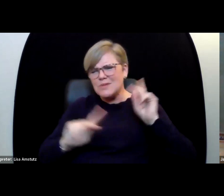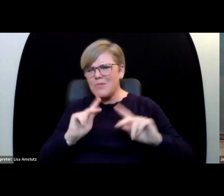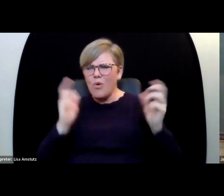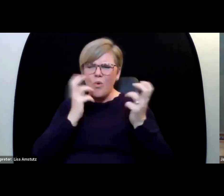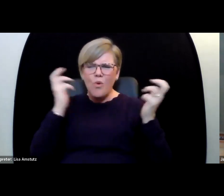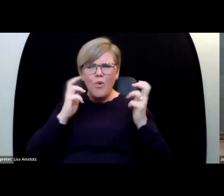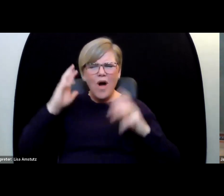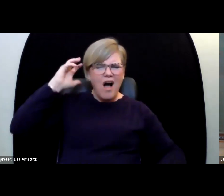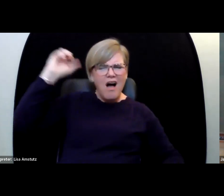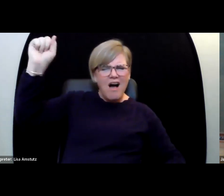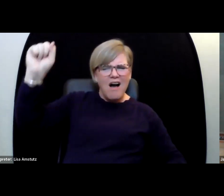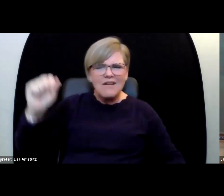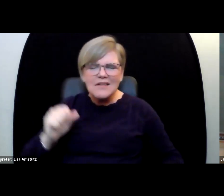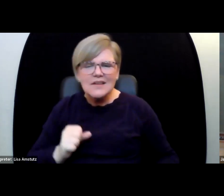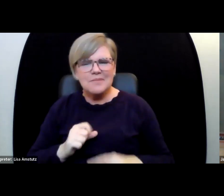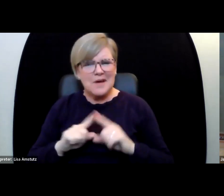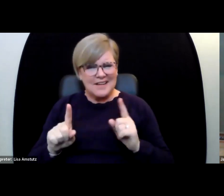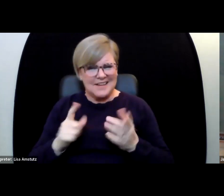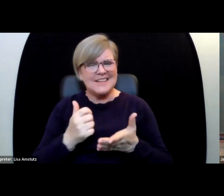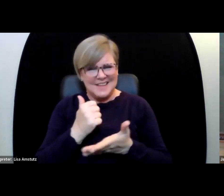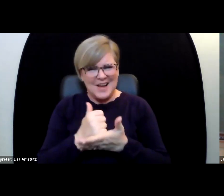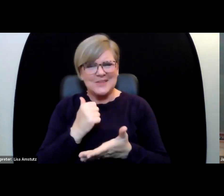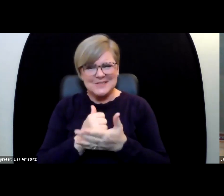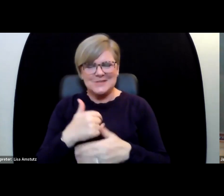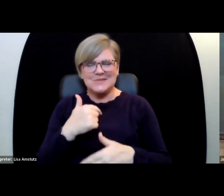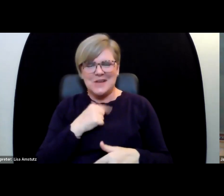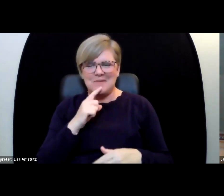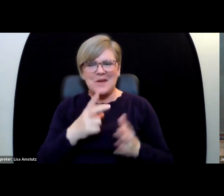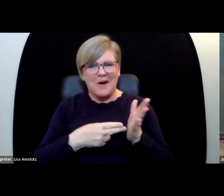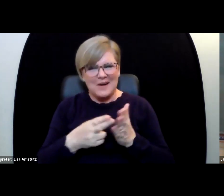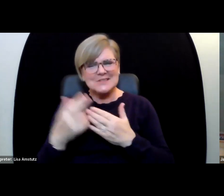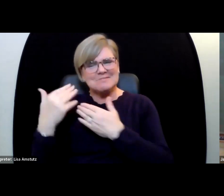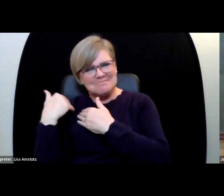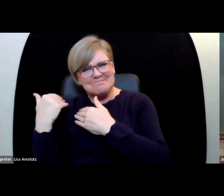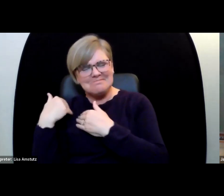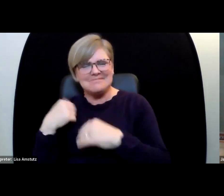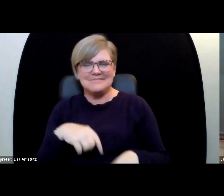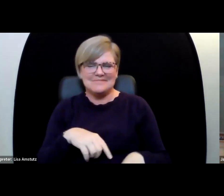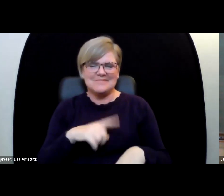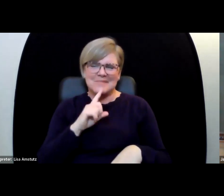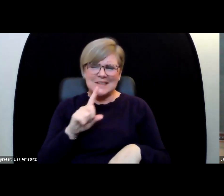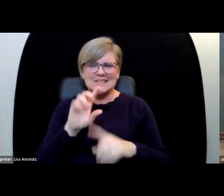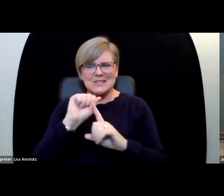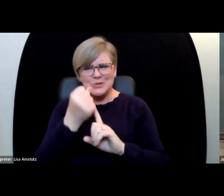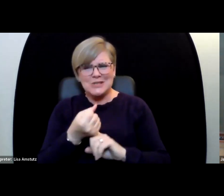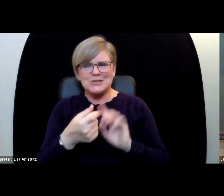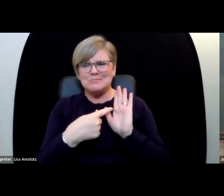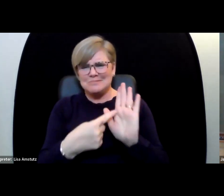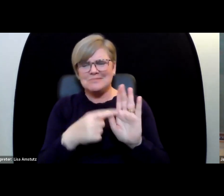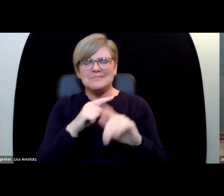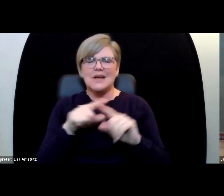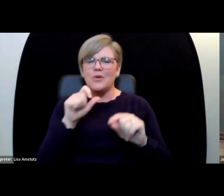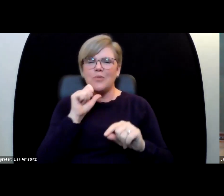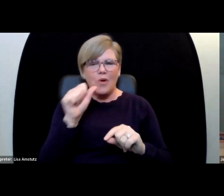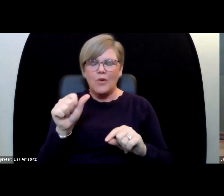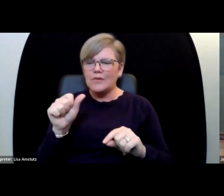amazing. So it helps keep me honest as well and accountable. So that link is there when you need it. It won't kick you out of Zoom to